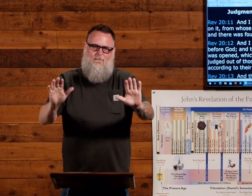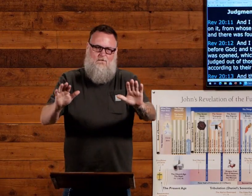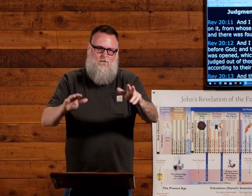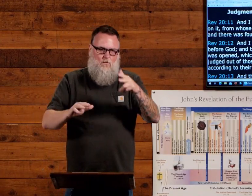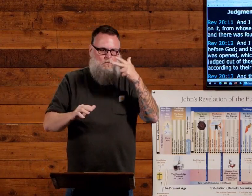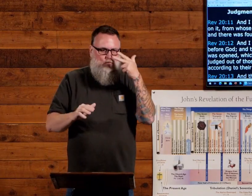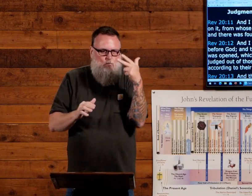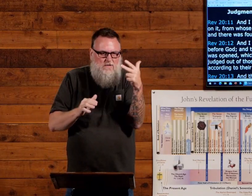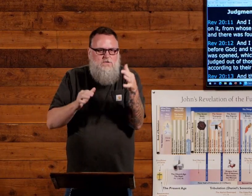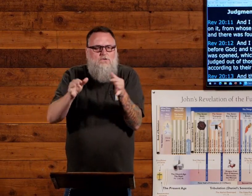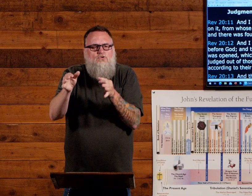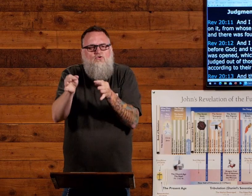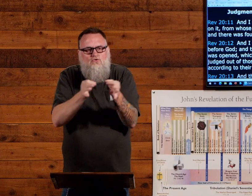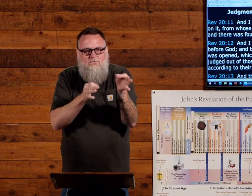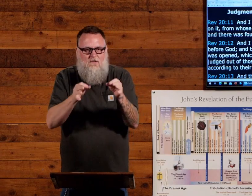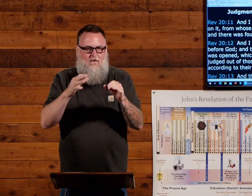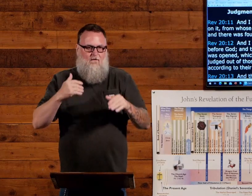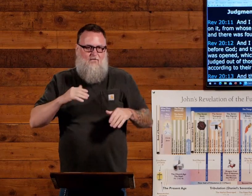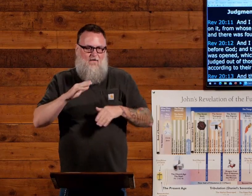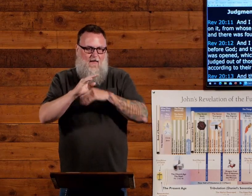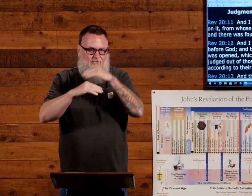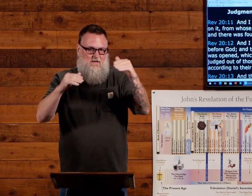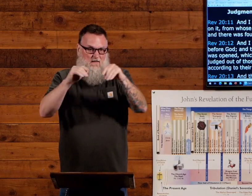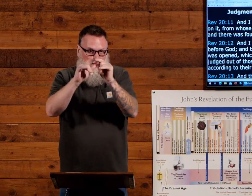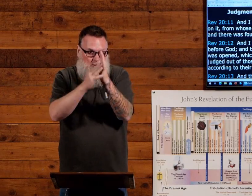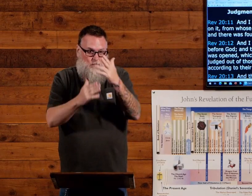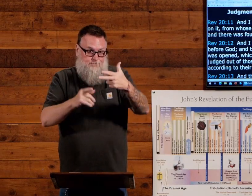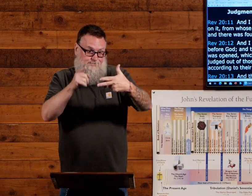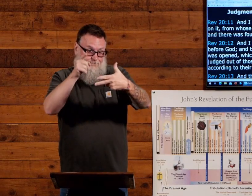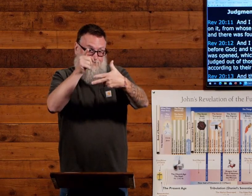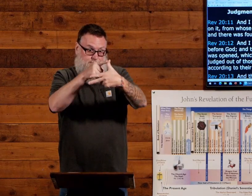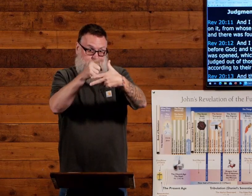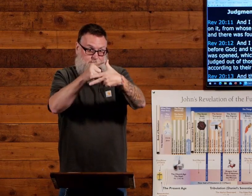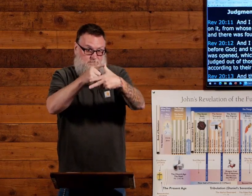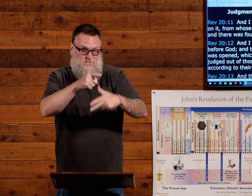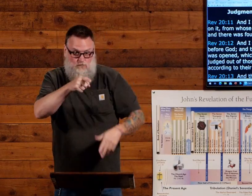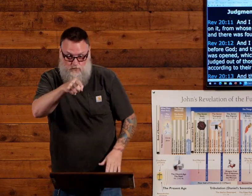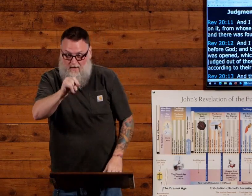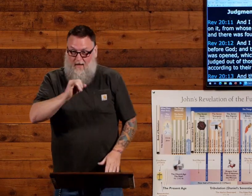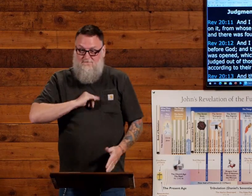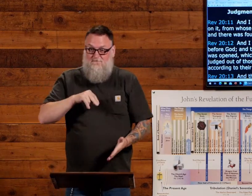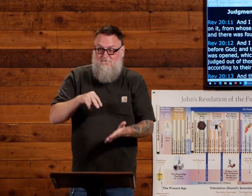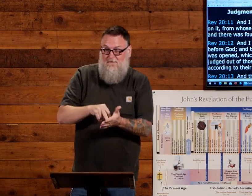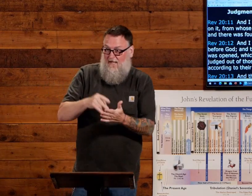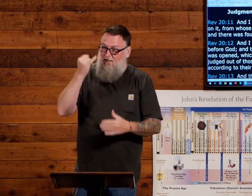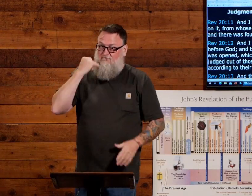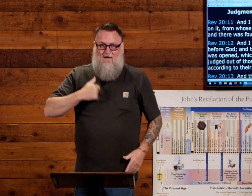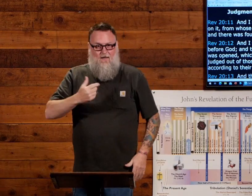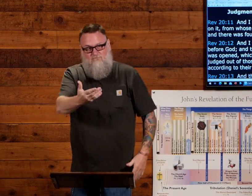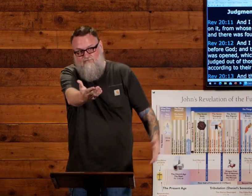about a different religion. No, no, no. There's three descriptions of heaven in the Bible. For the first, the word heaven is used